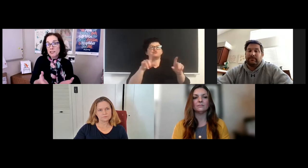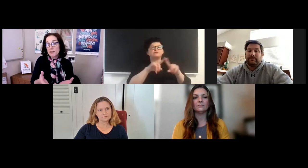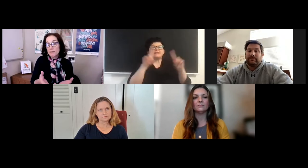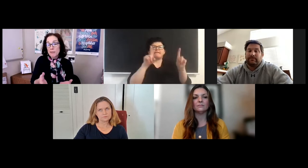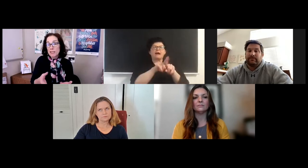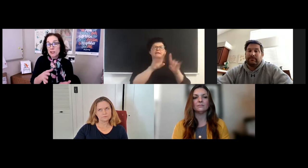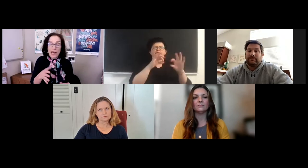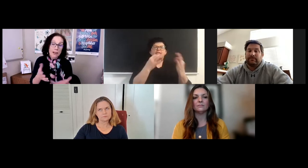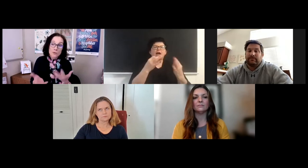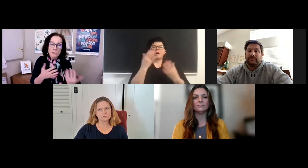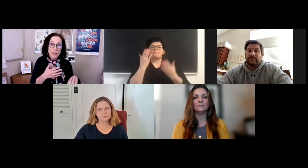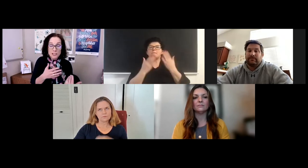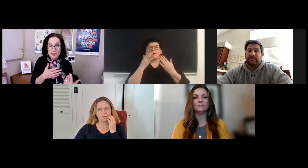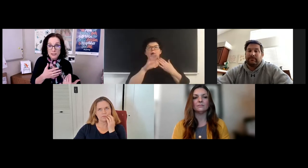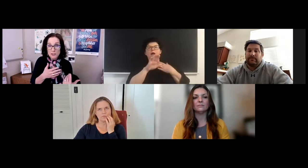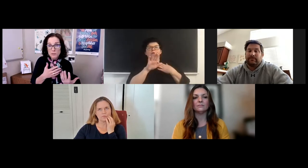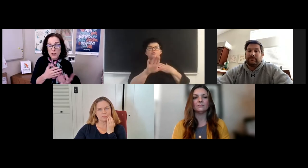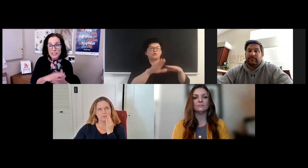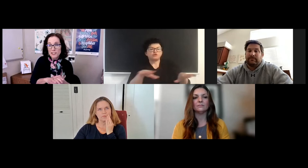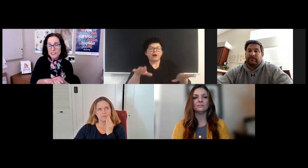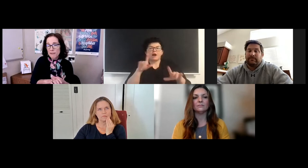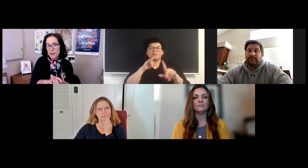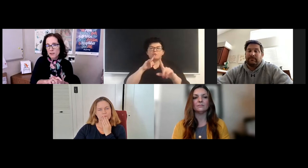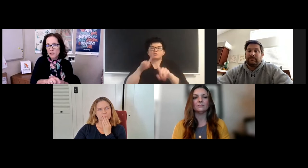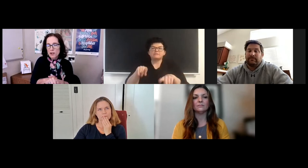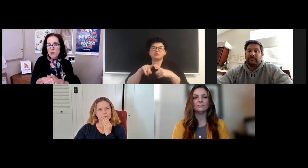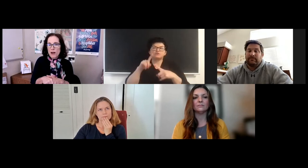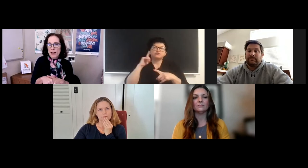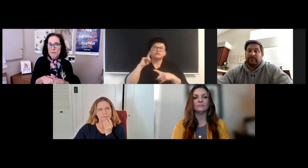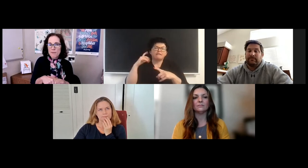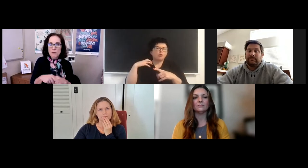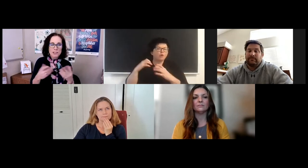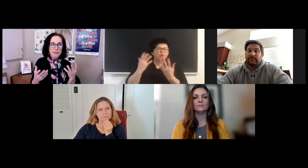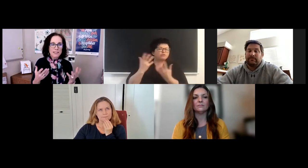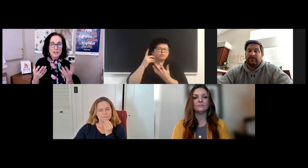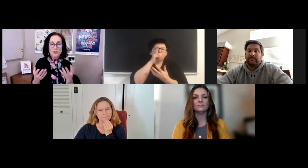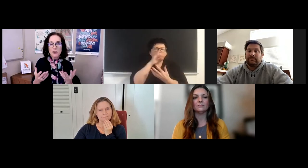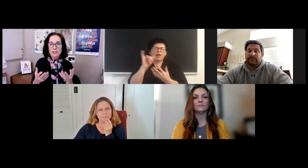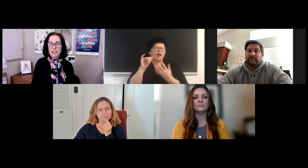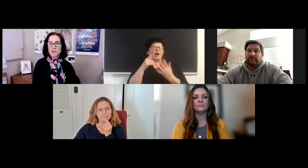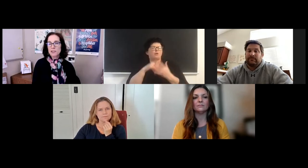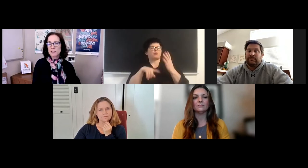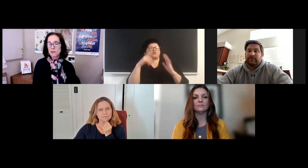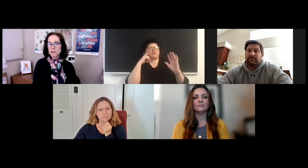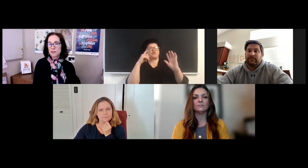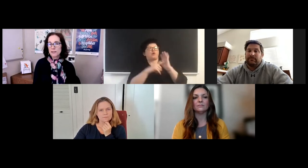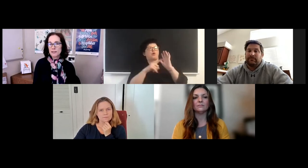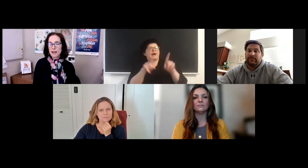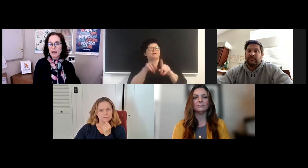notice different? Maybe your child responding to the Deaf Coach. What were some things that you noticed as a